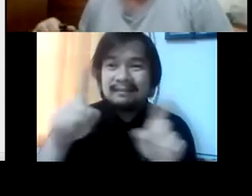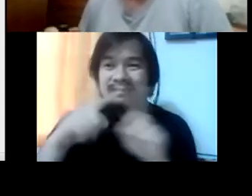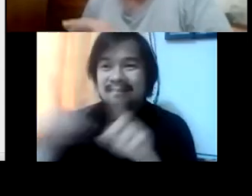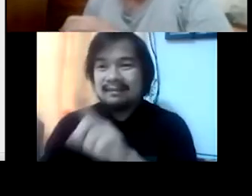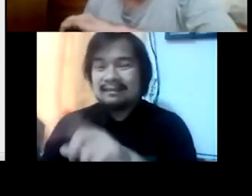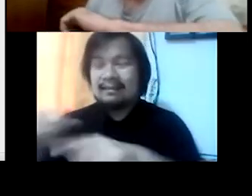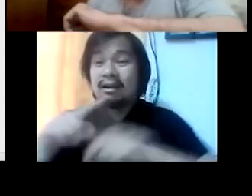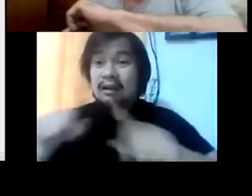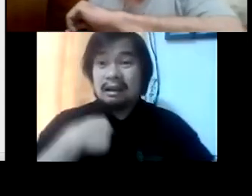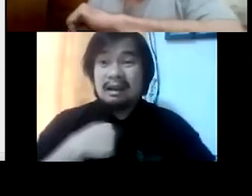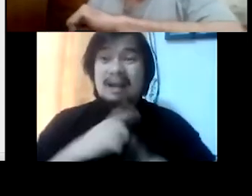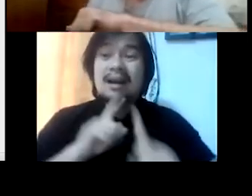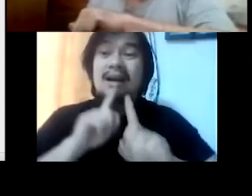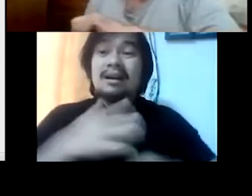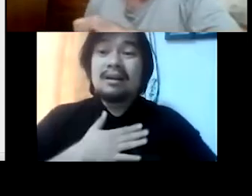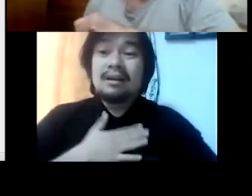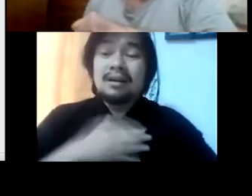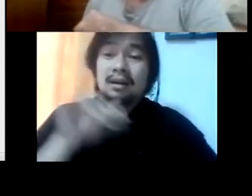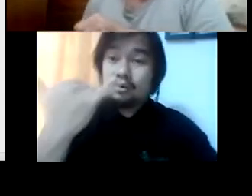well, as opposed to inward.